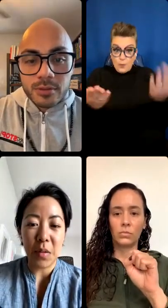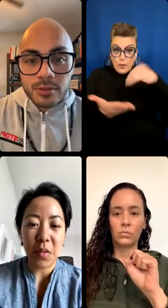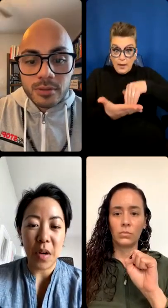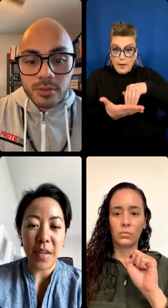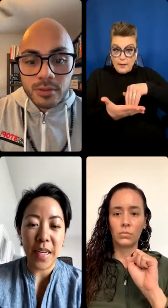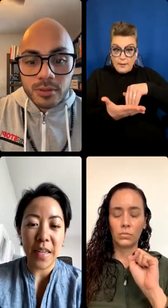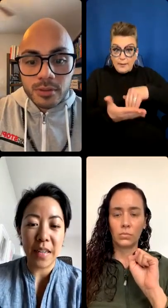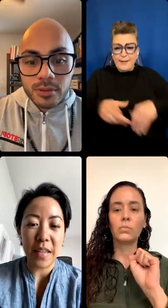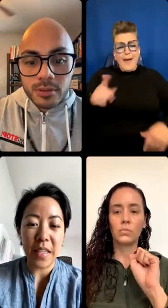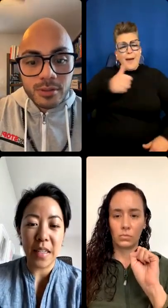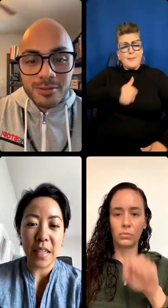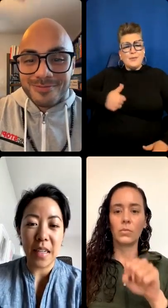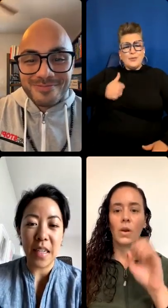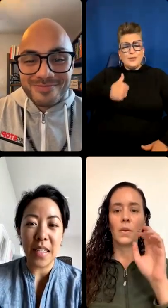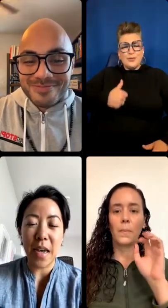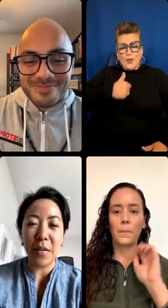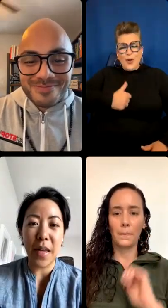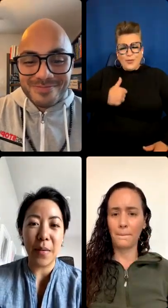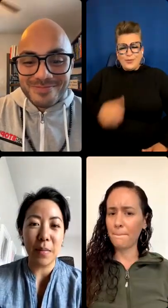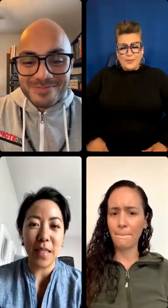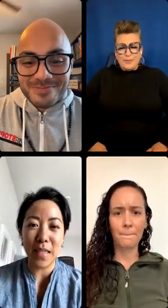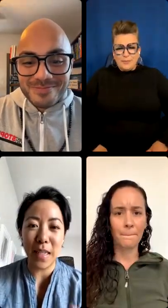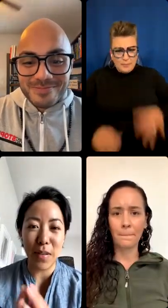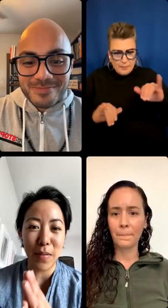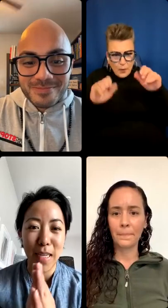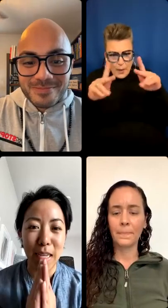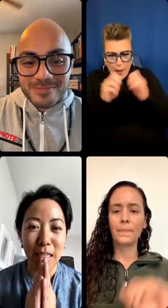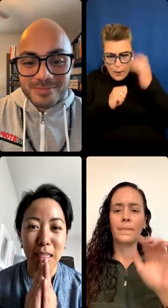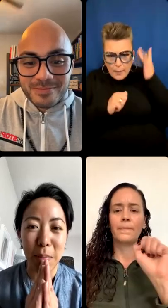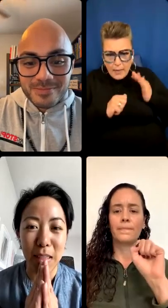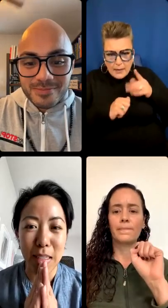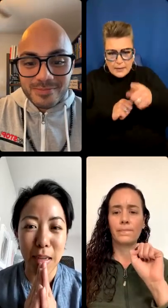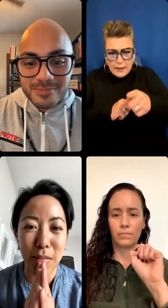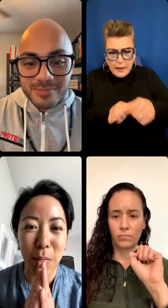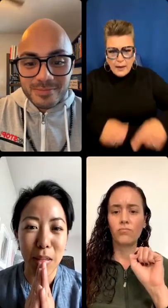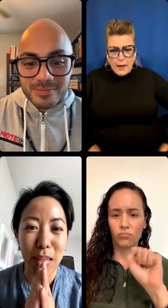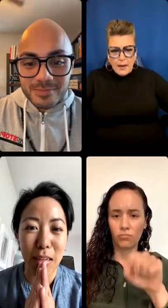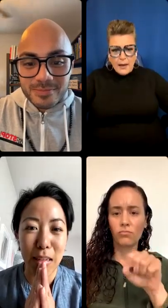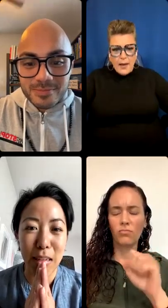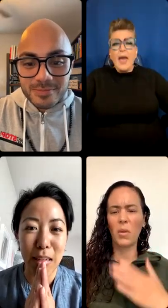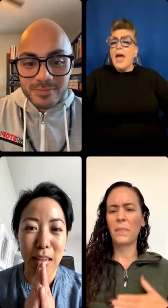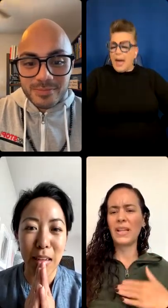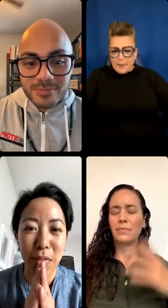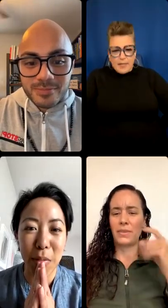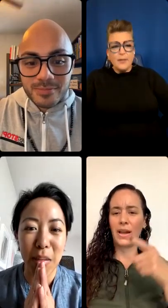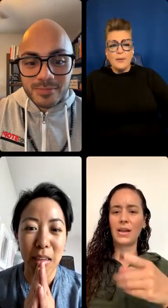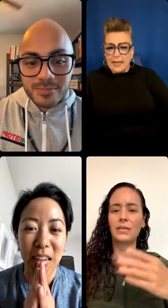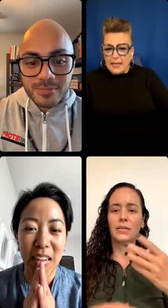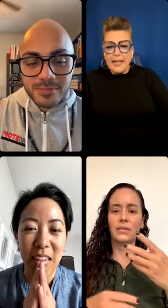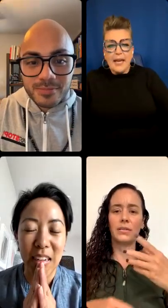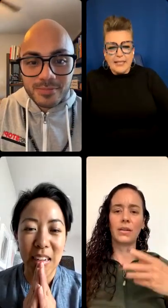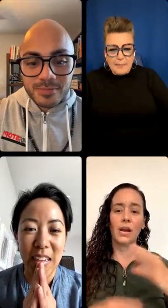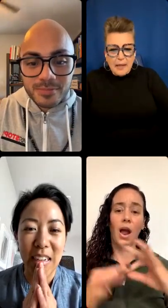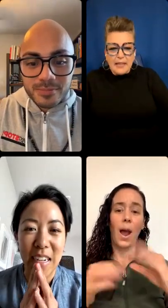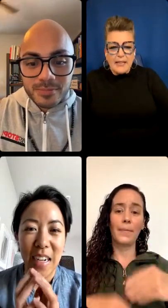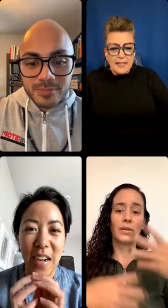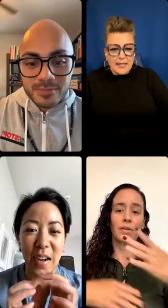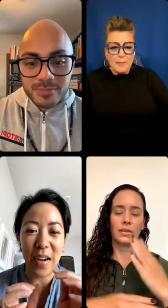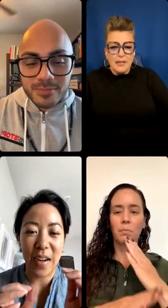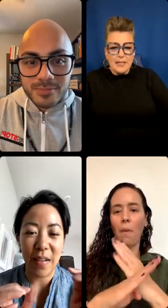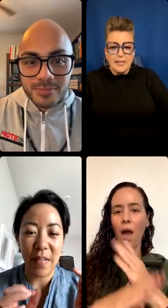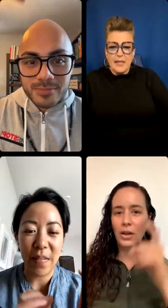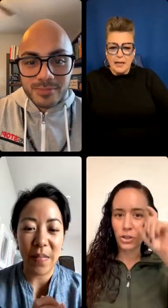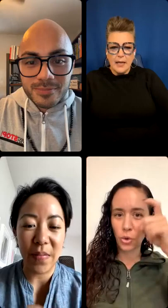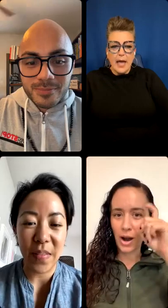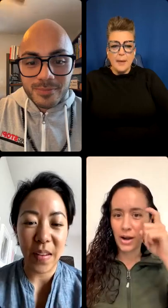I'm so sorry. Is that okay with Melissa, even though I can't see Melissa? If someone can indicate for me. Absolutely. Yes, Melody, this